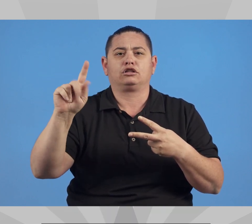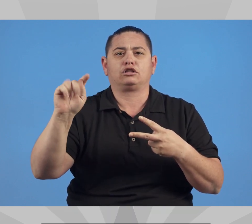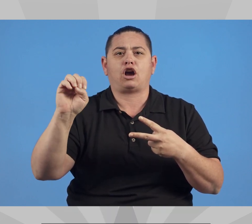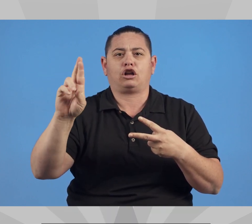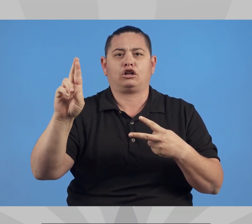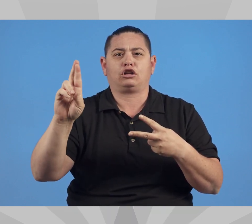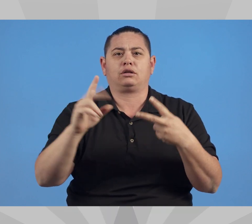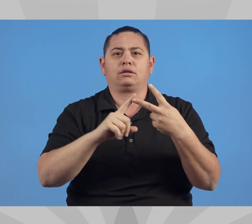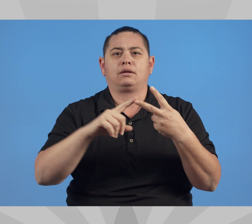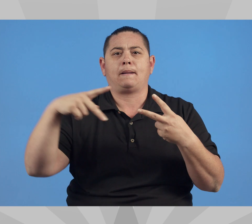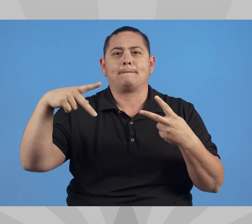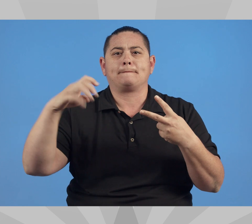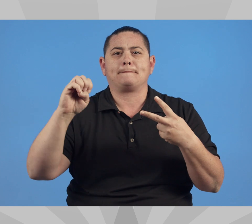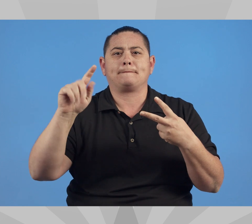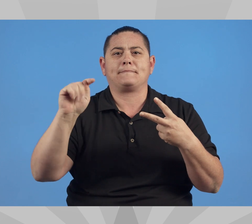Peter Anello.